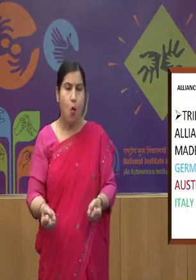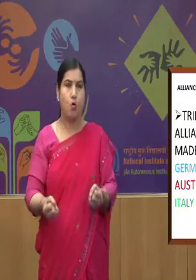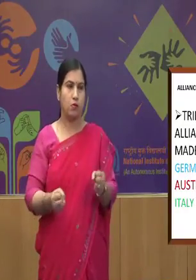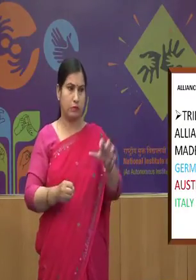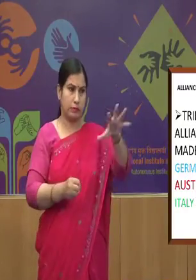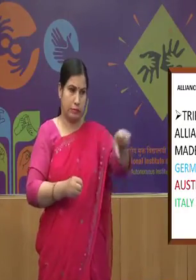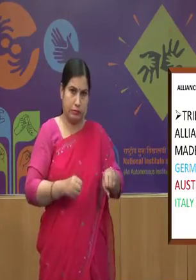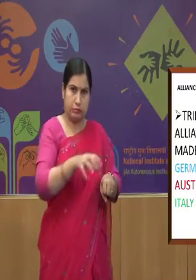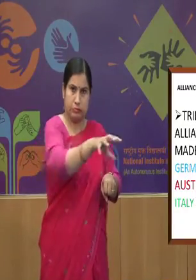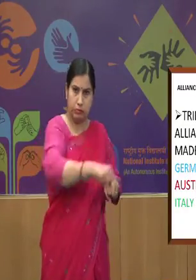colonies of their own.